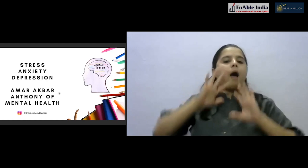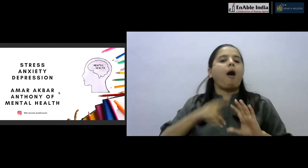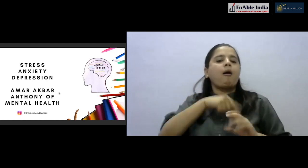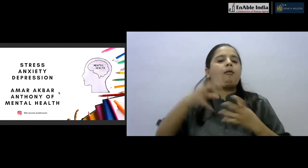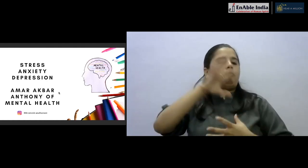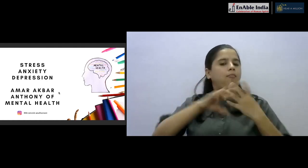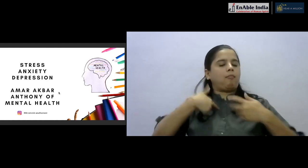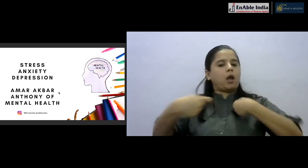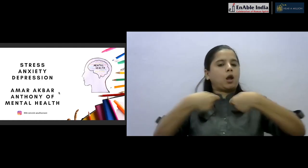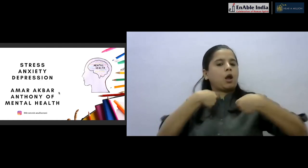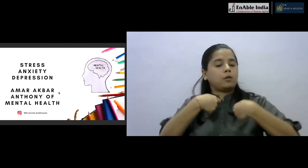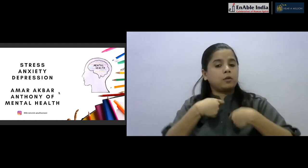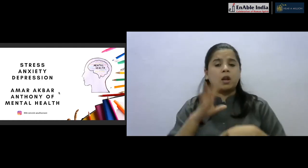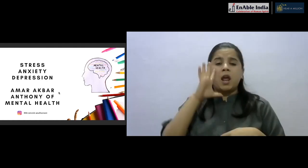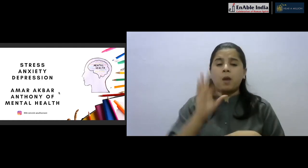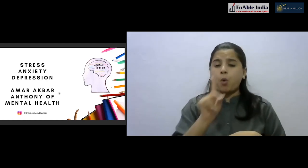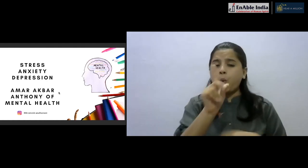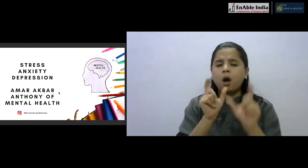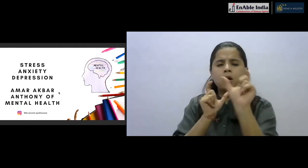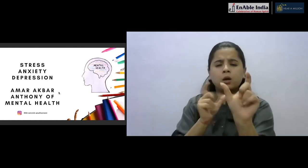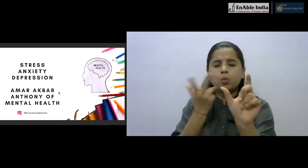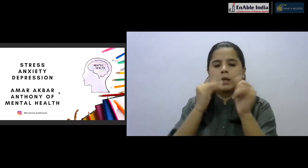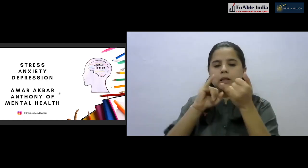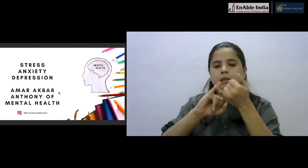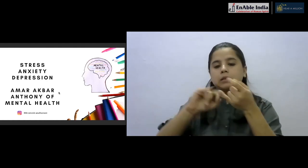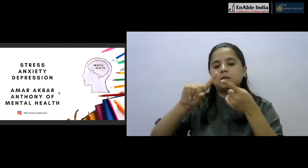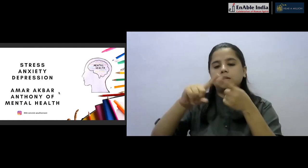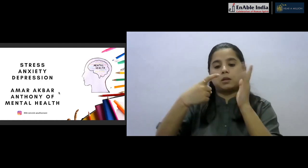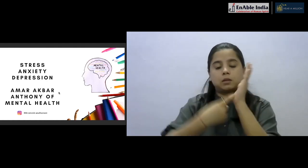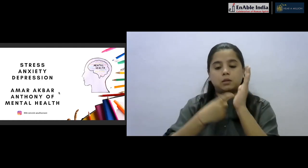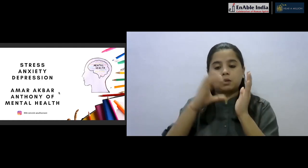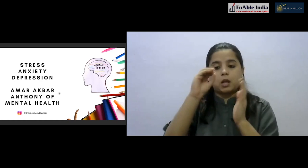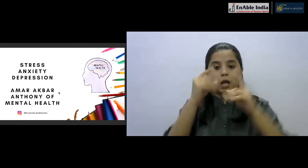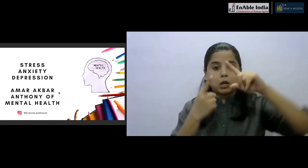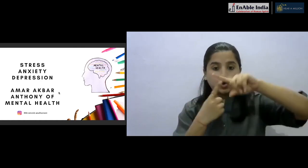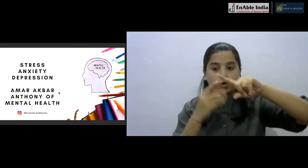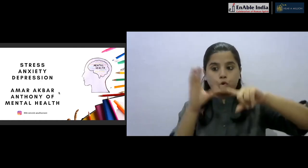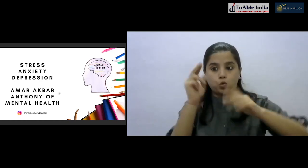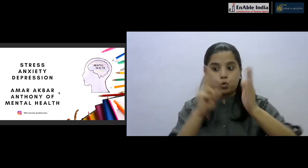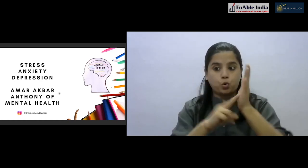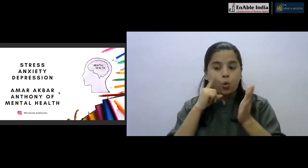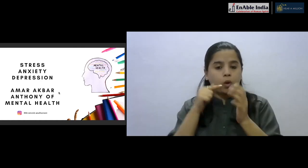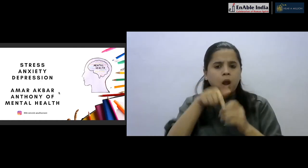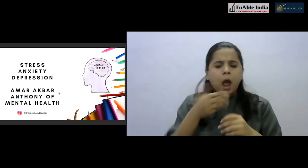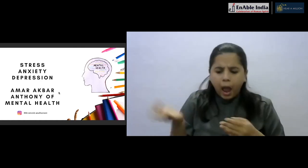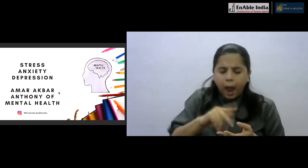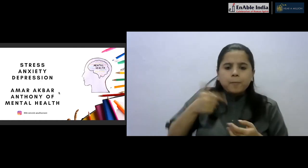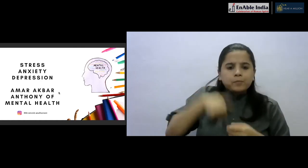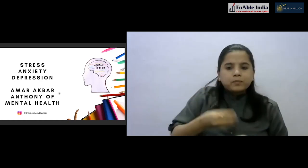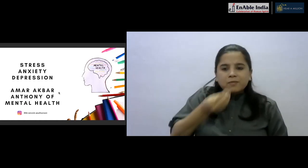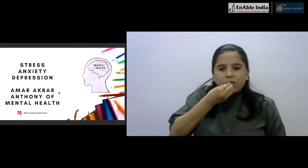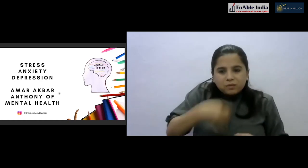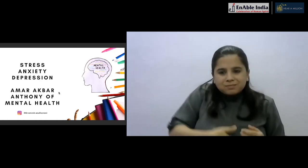And the most important hormone is serotonin. Serotonin gets released from your intestine, your digestive